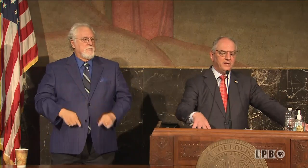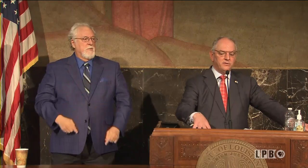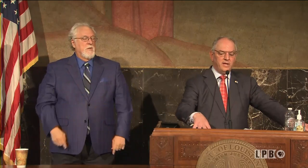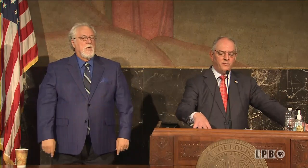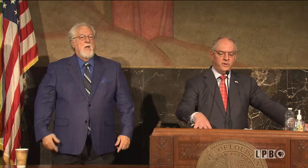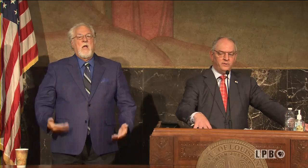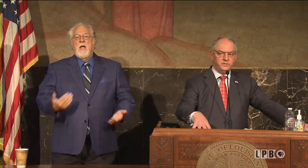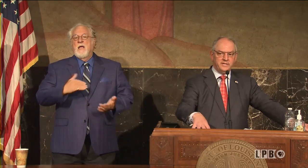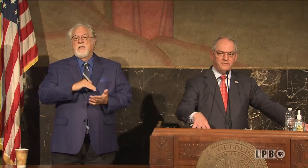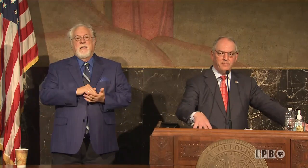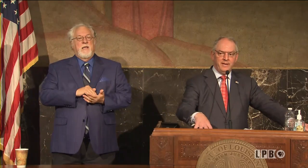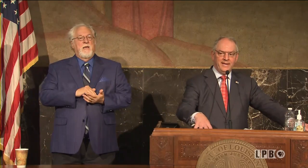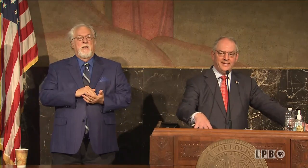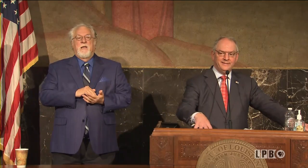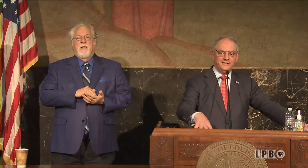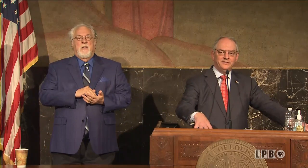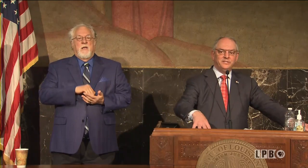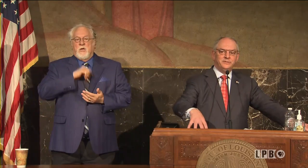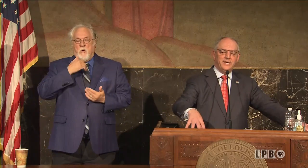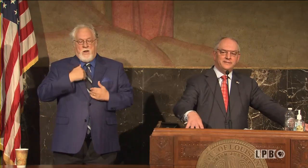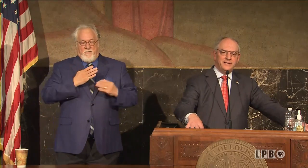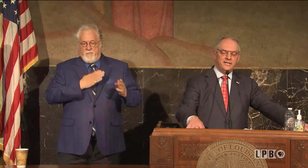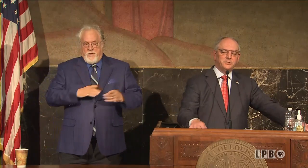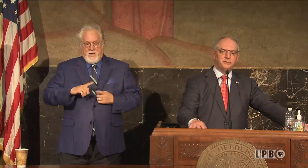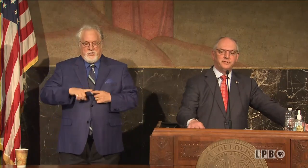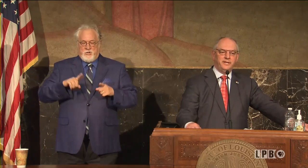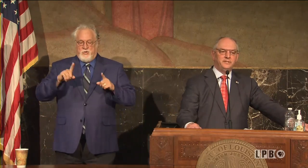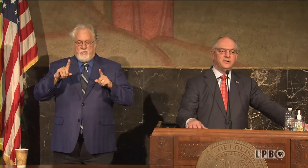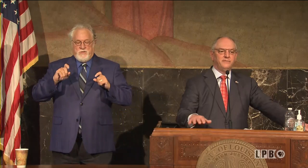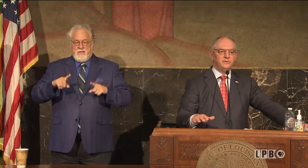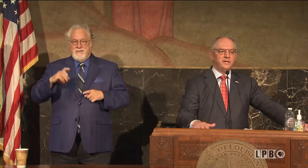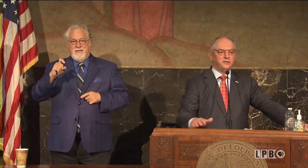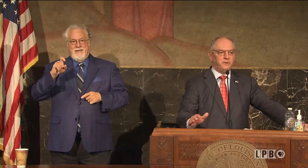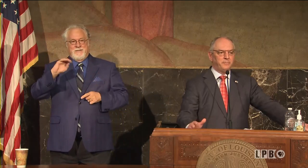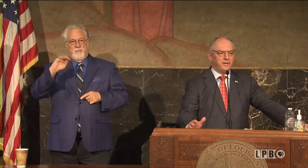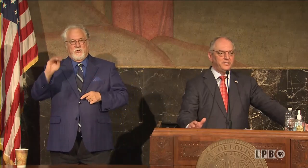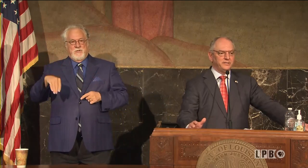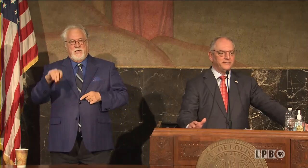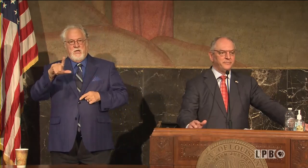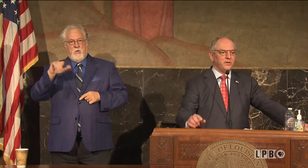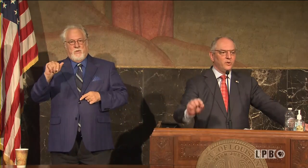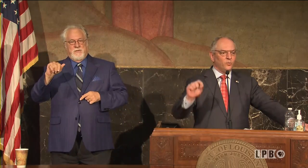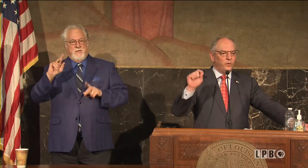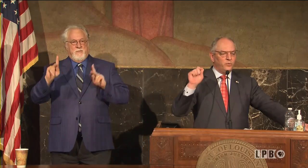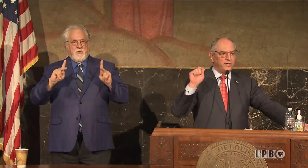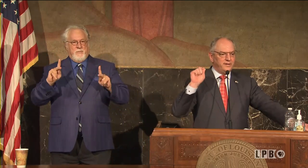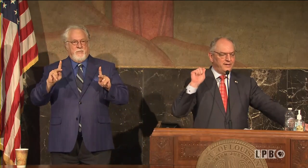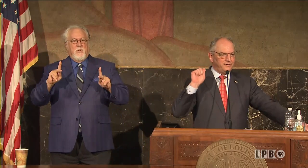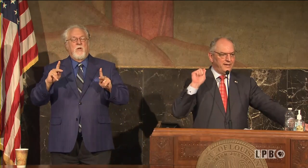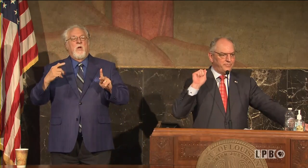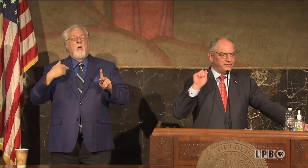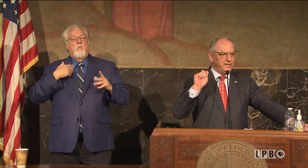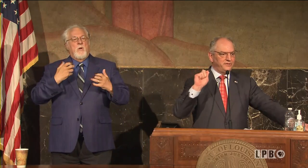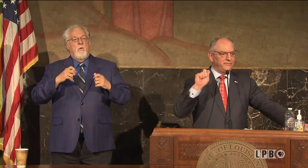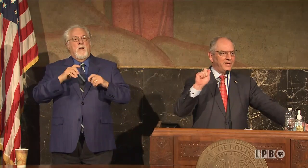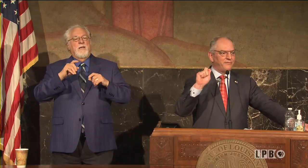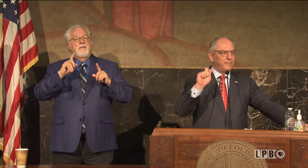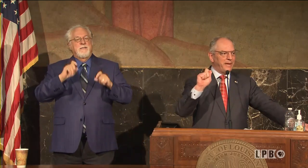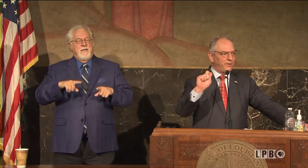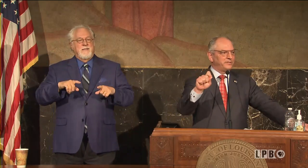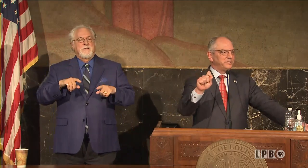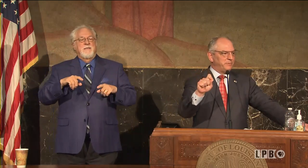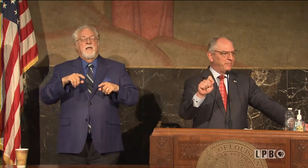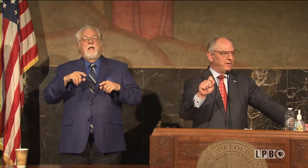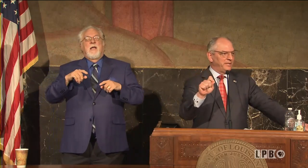again, it's not, we don't just have a plan to test X percentage of Louisiana's population. We want to test a percentage of